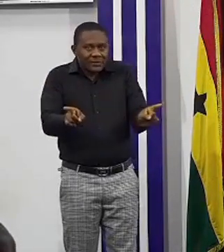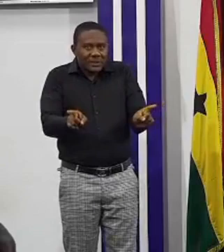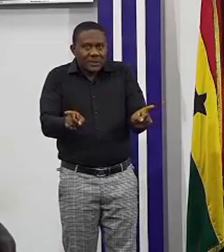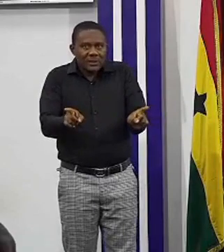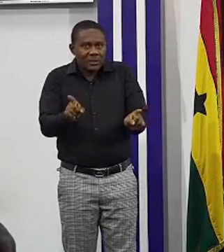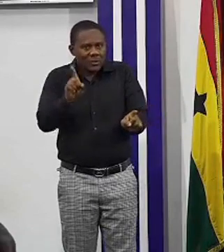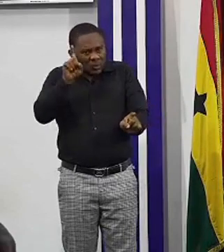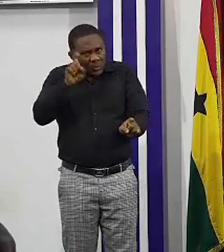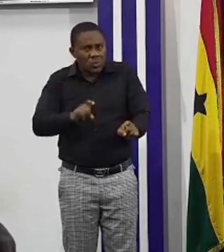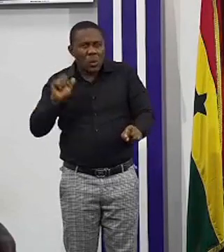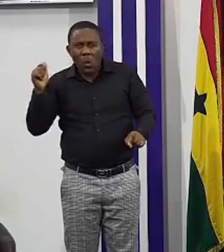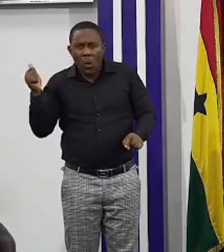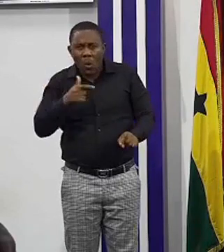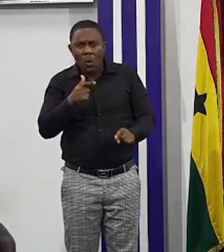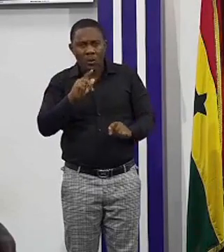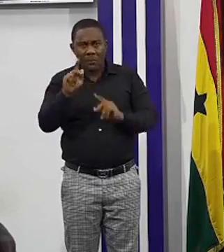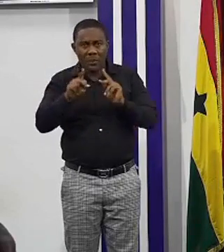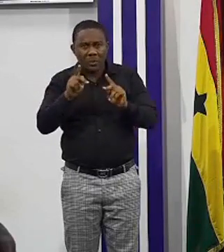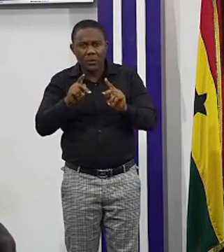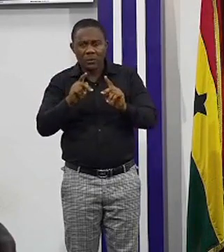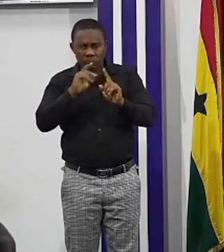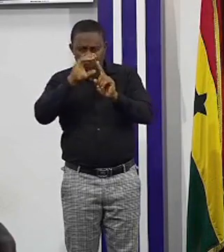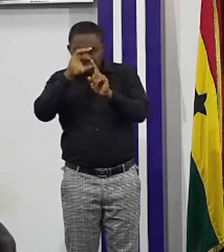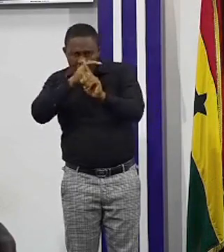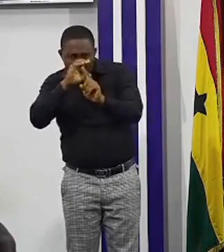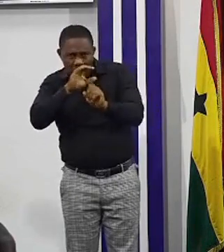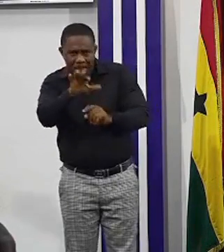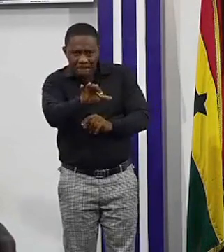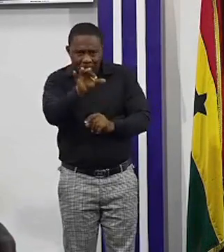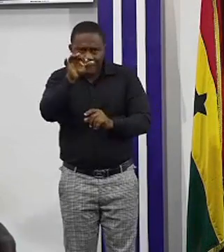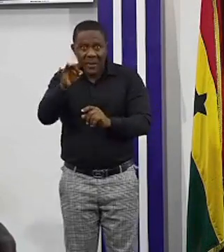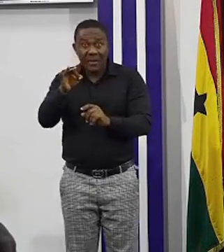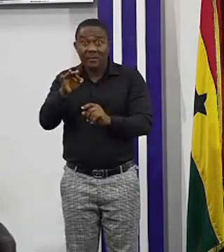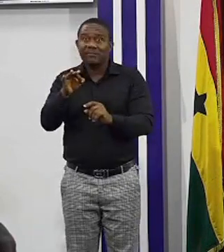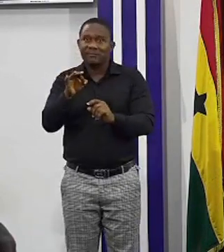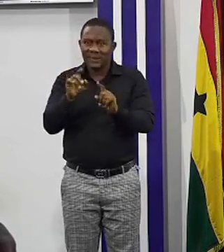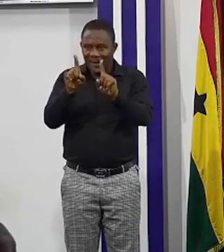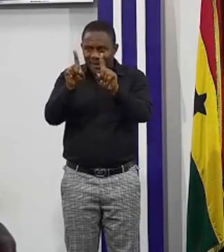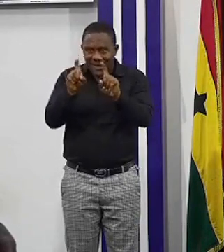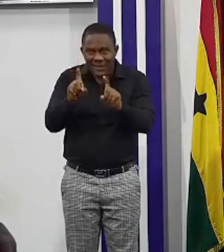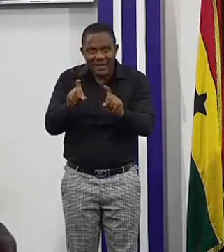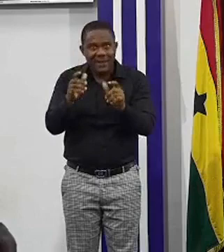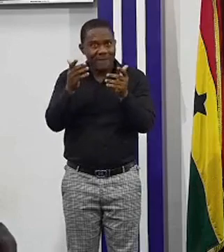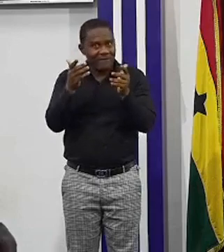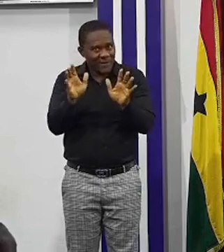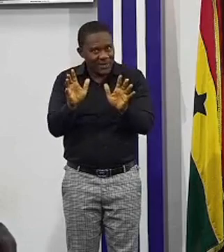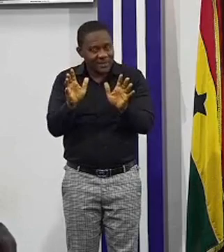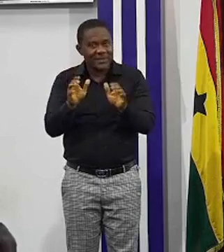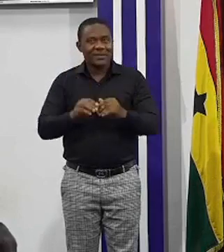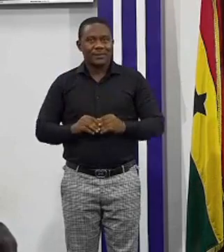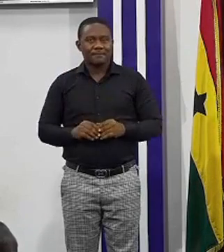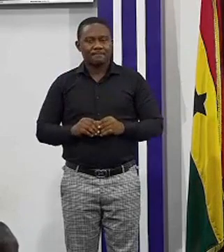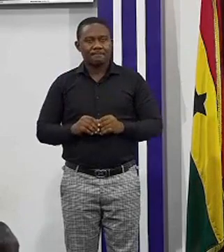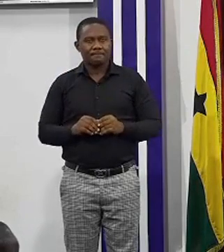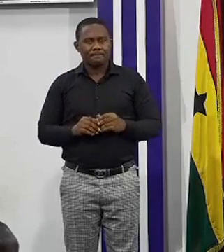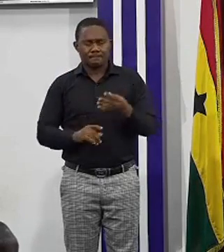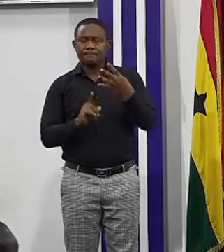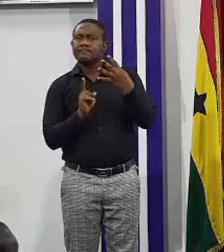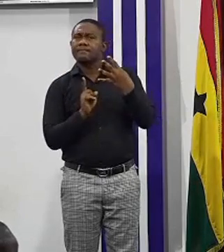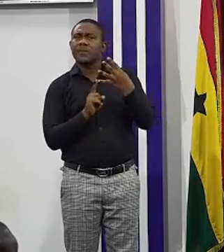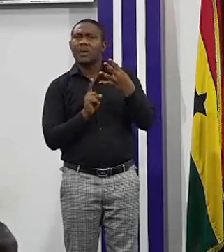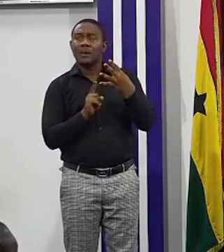thing, find people early, give them support so that we don't have to get there. And then the president mentioned the fourth